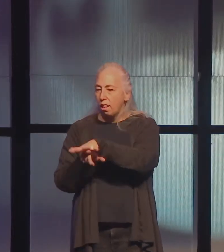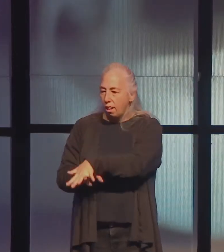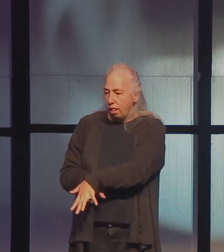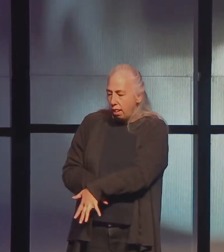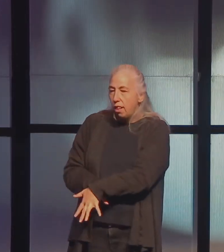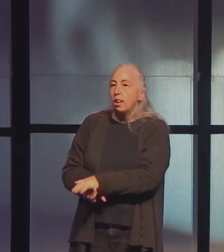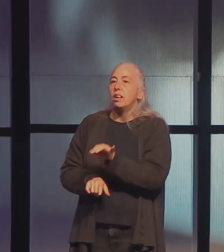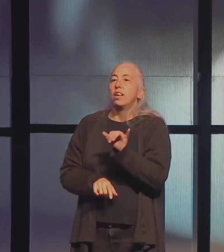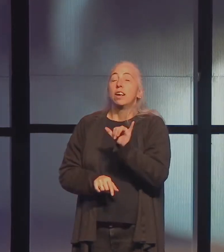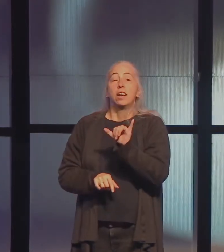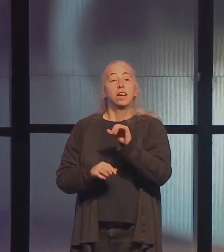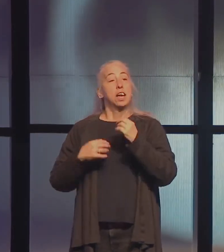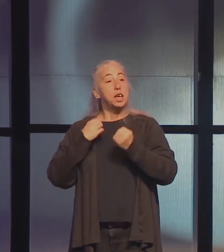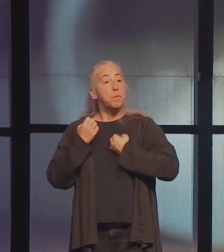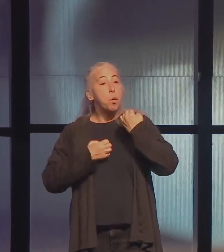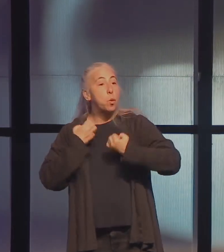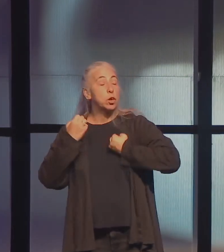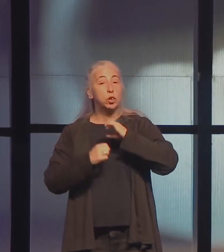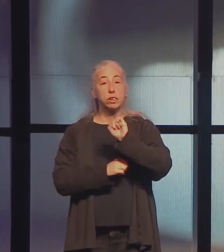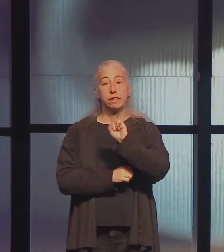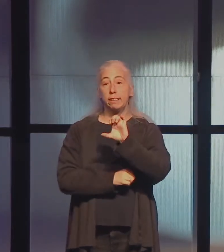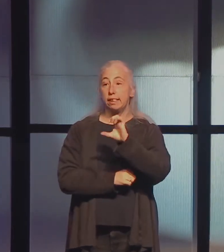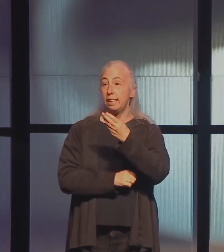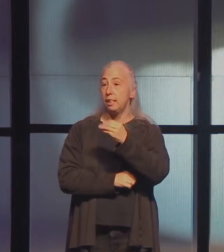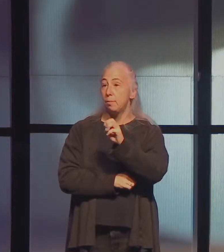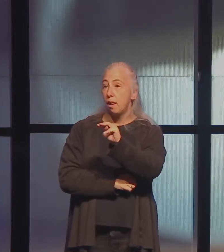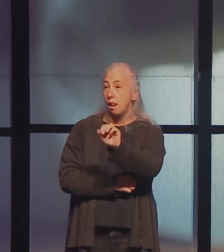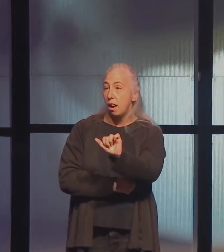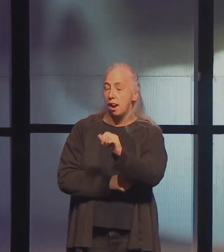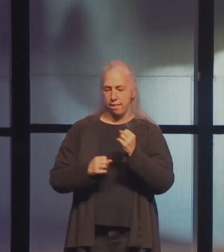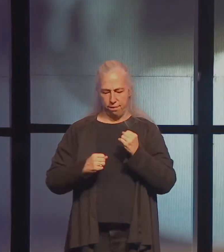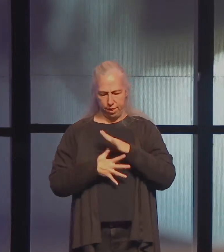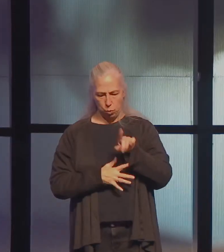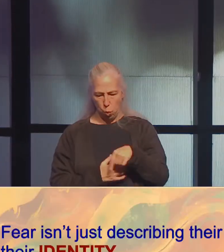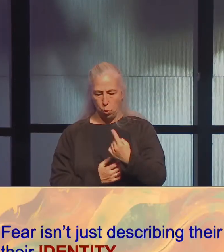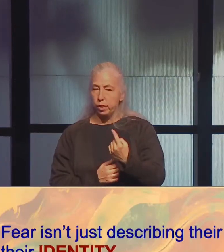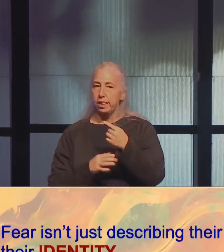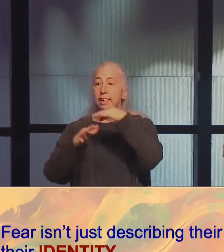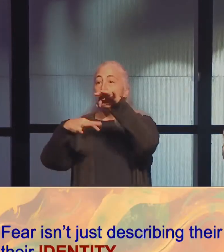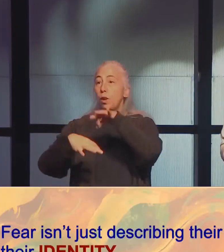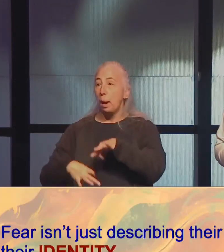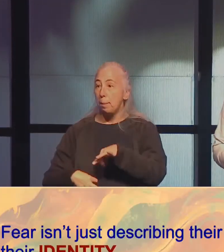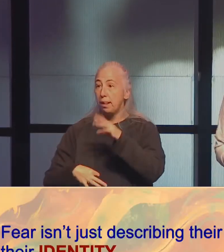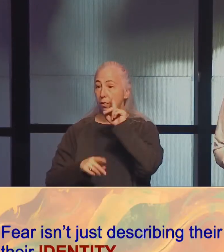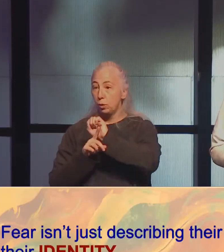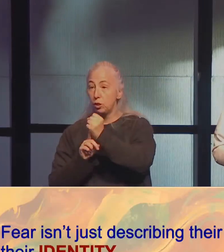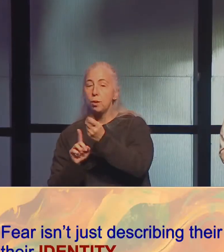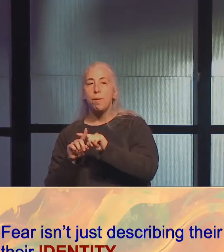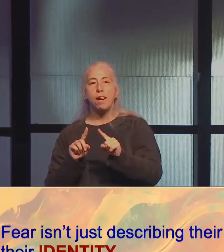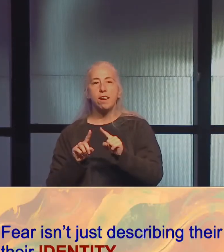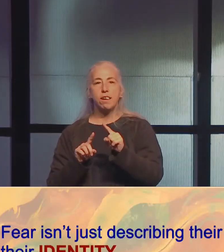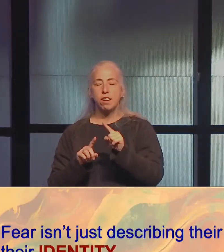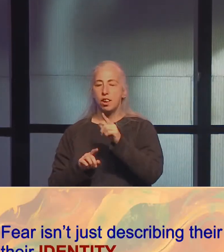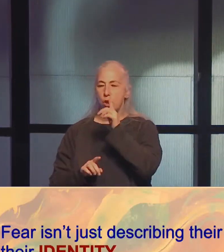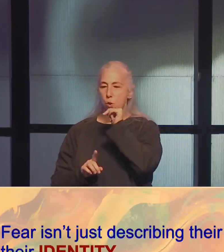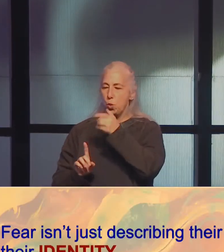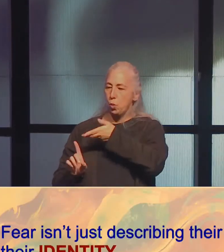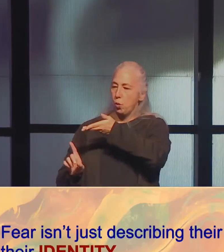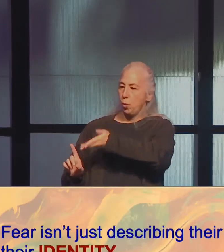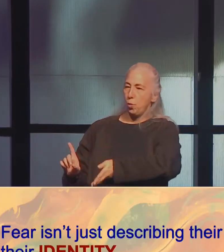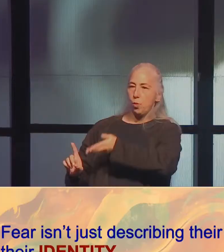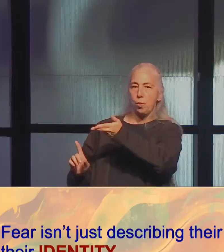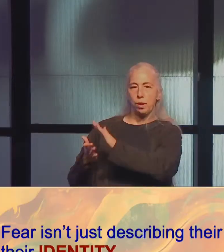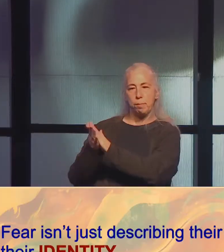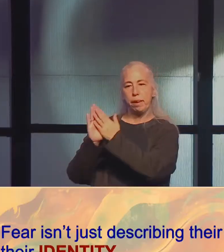work. Fear isn't just describing the situation, right? It's defining their identity. What did they